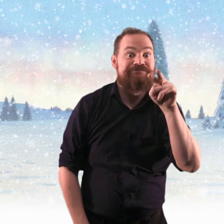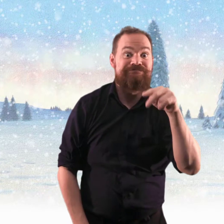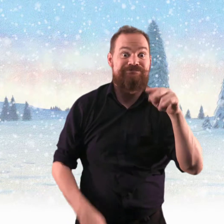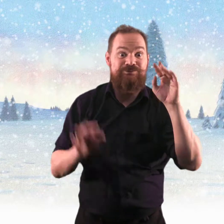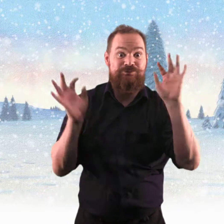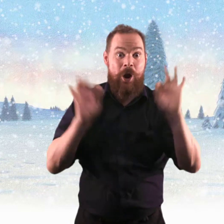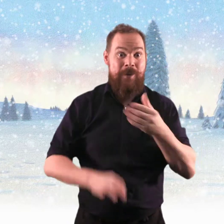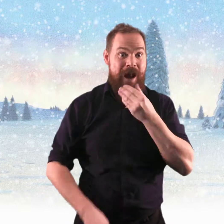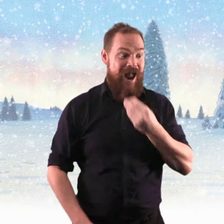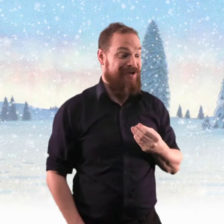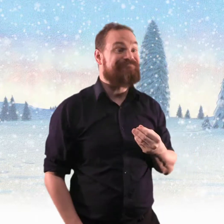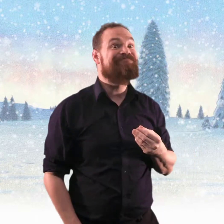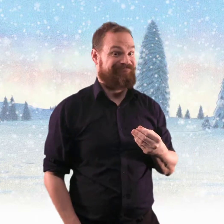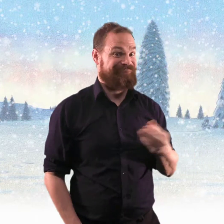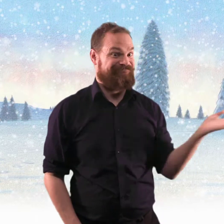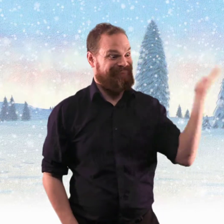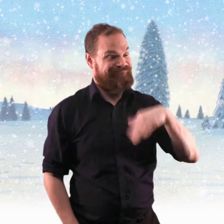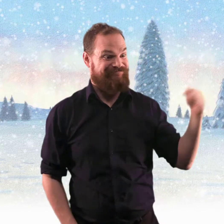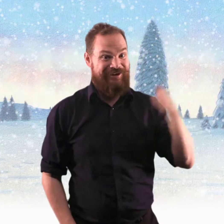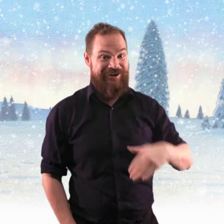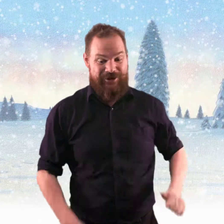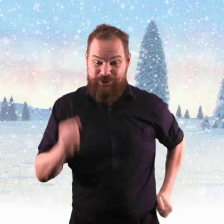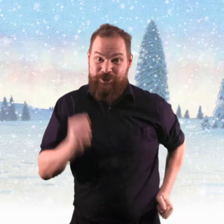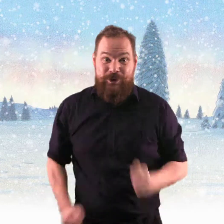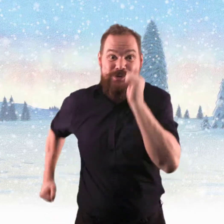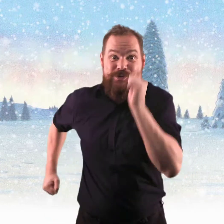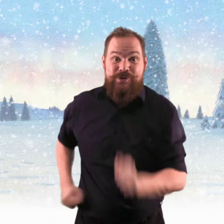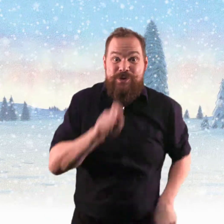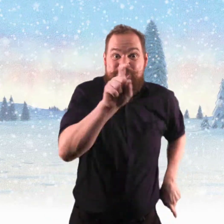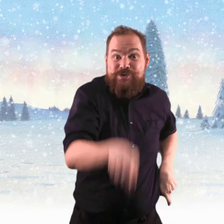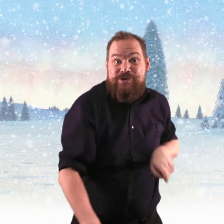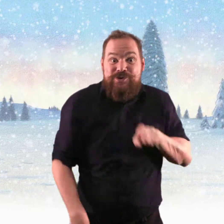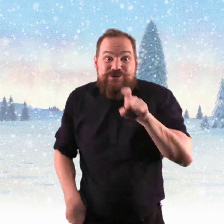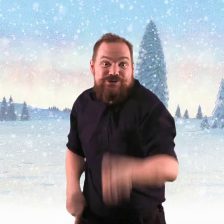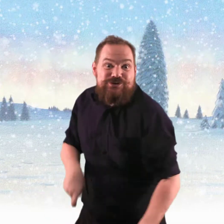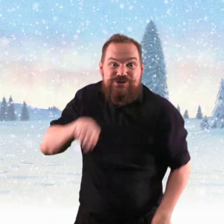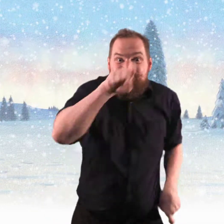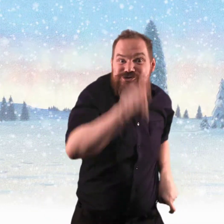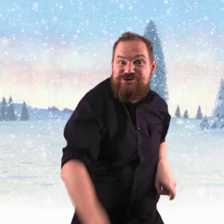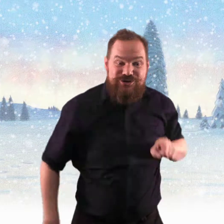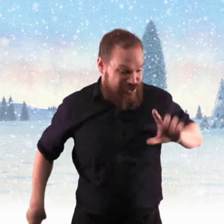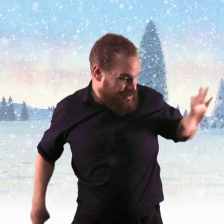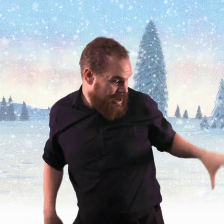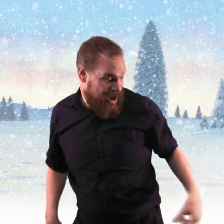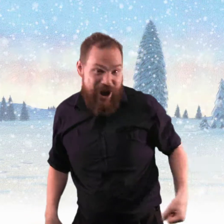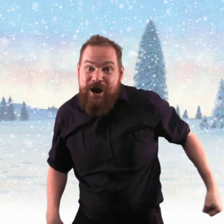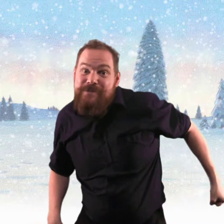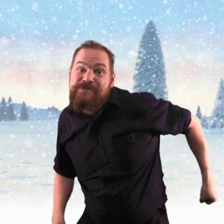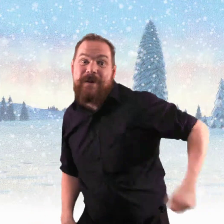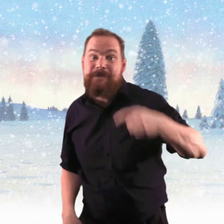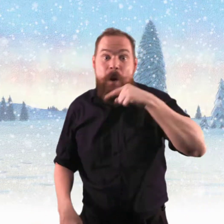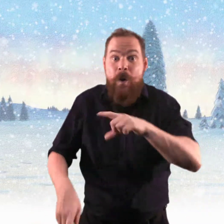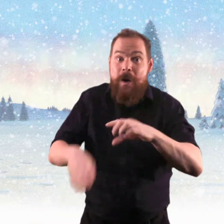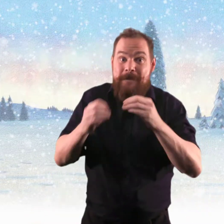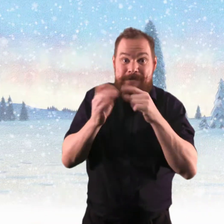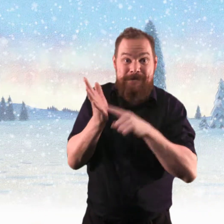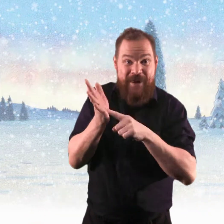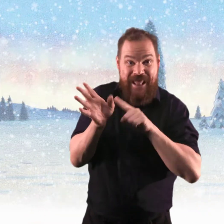Looking at Billy, the snowman nodded and started running in great long strides. He grabbed Billy's hands,